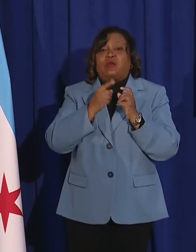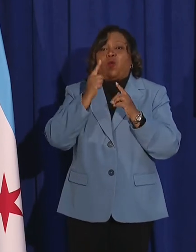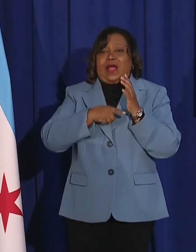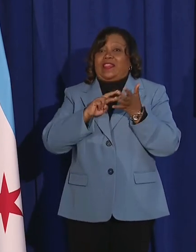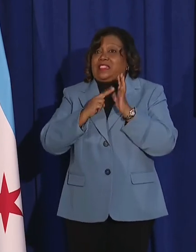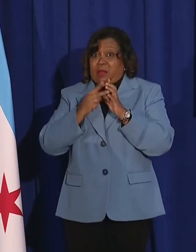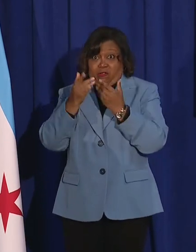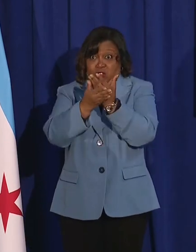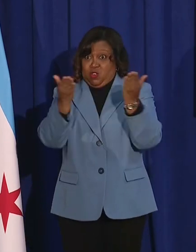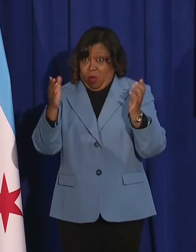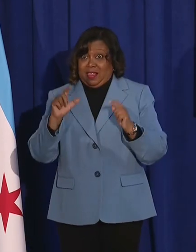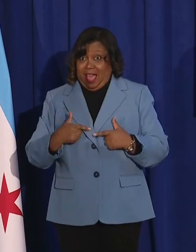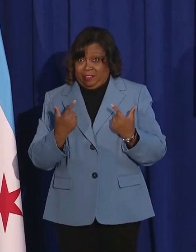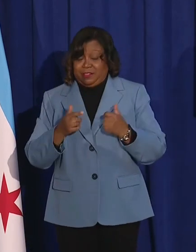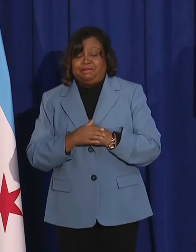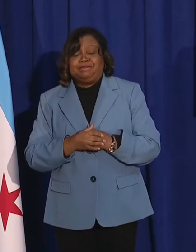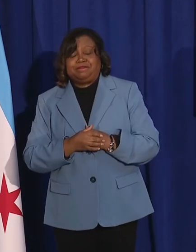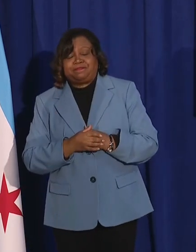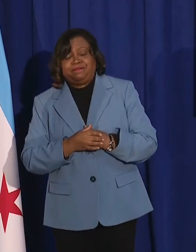this means for your life.